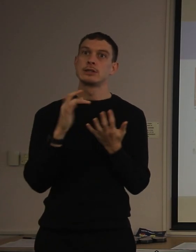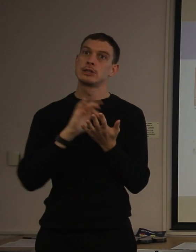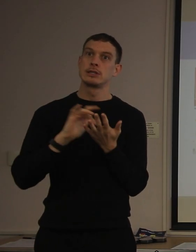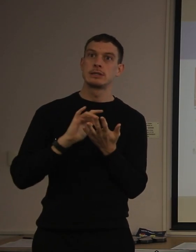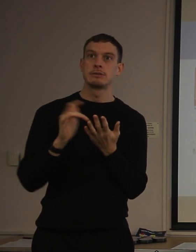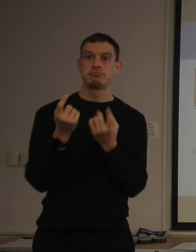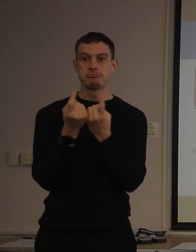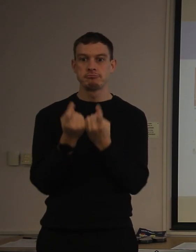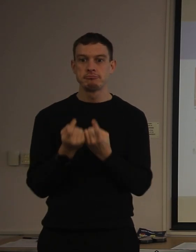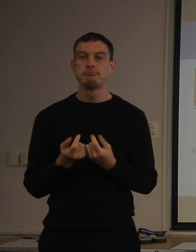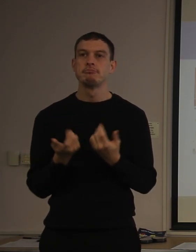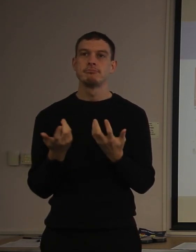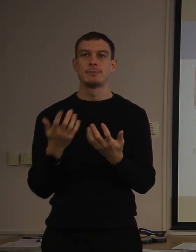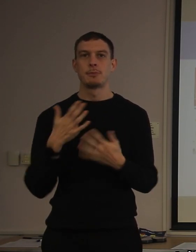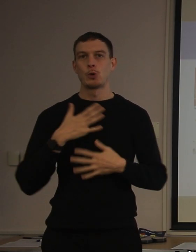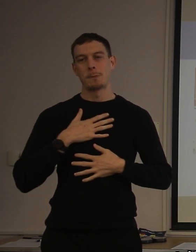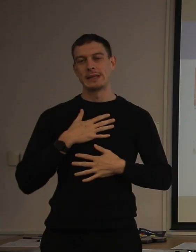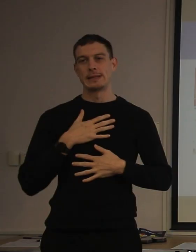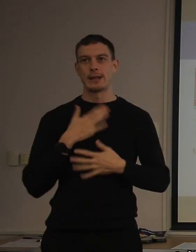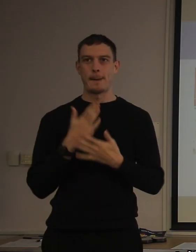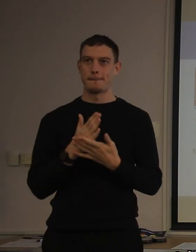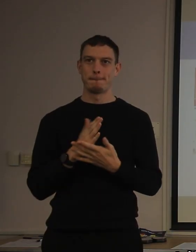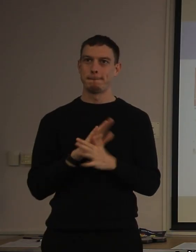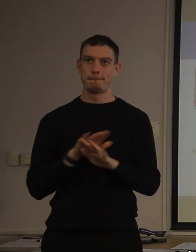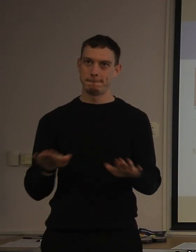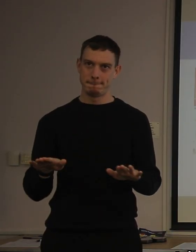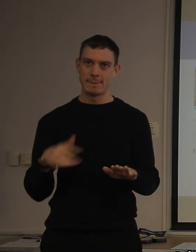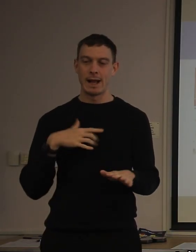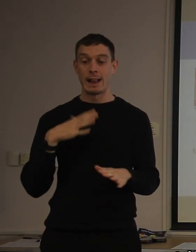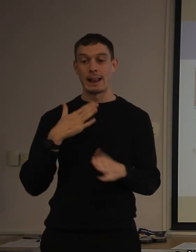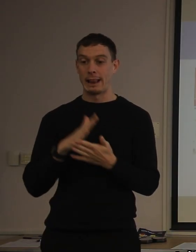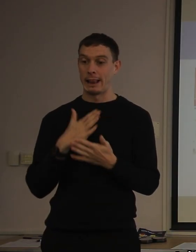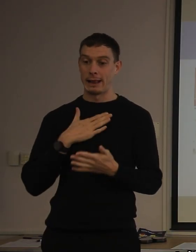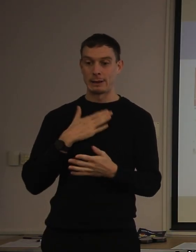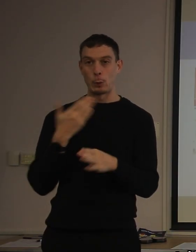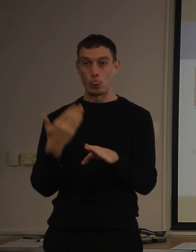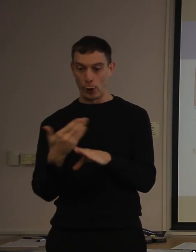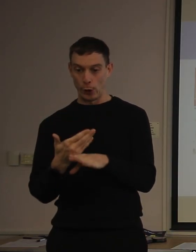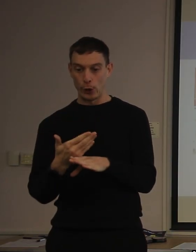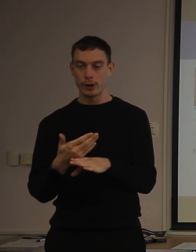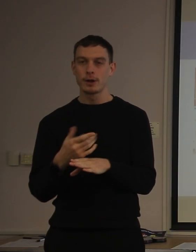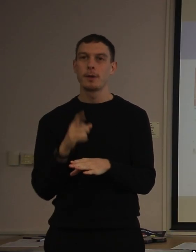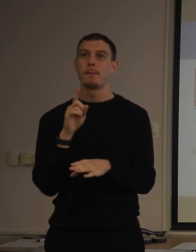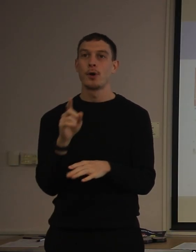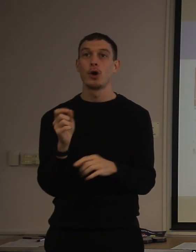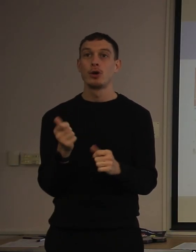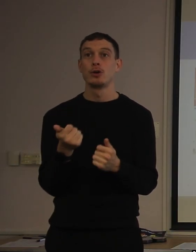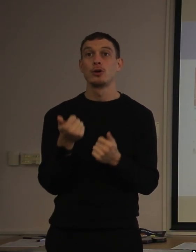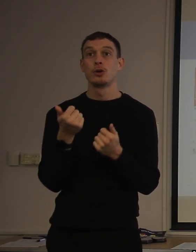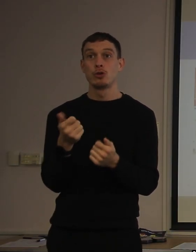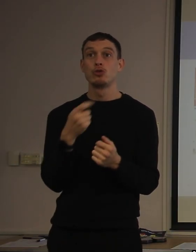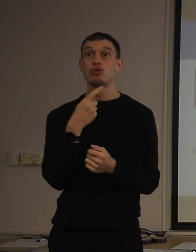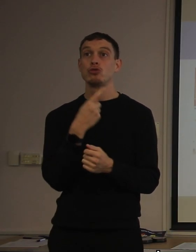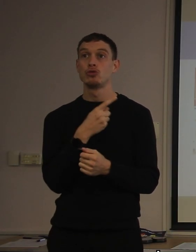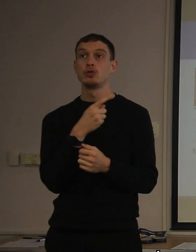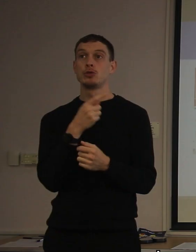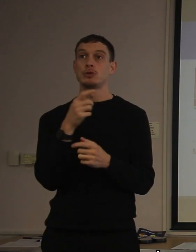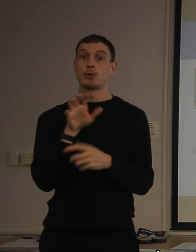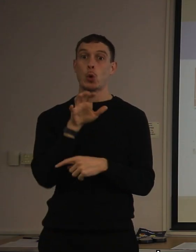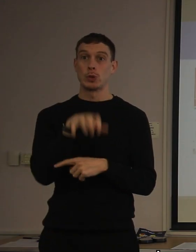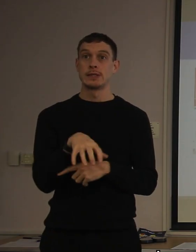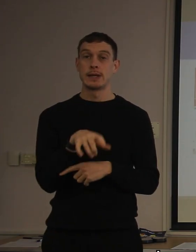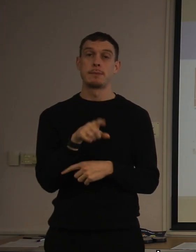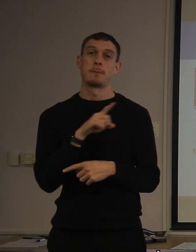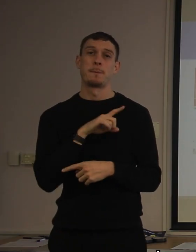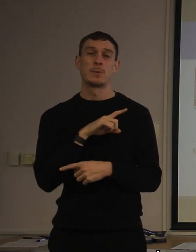gadgets. That's not me. I like my stuff to work. But it is great having the Reboot project on site